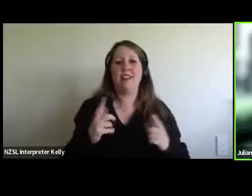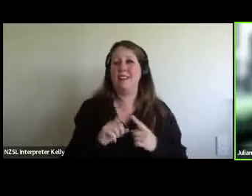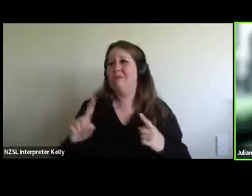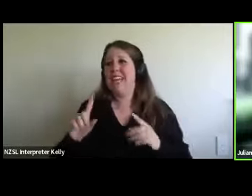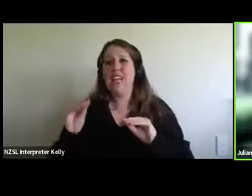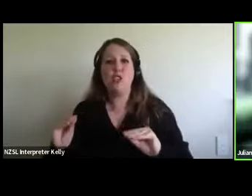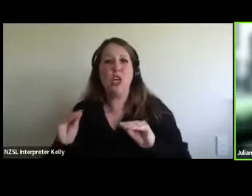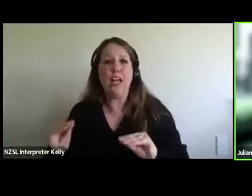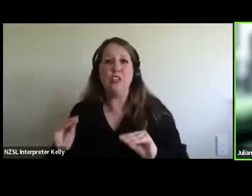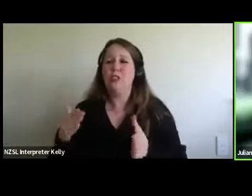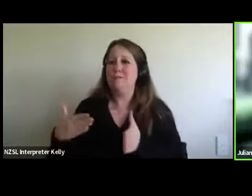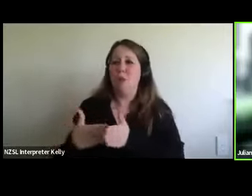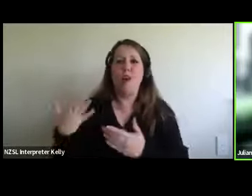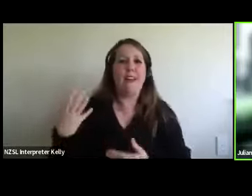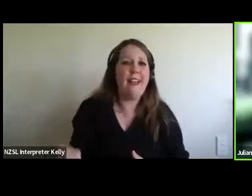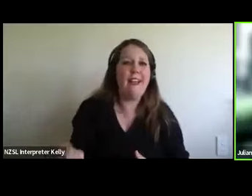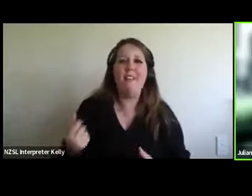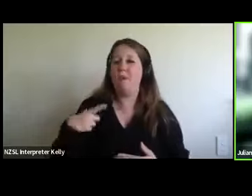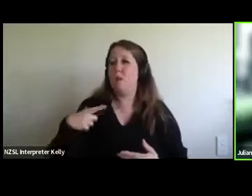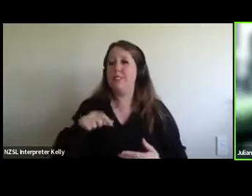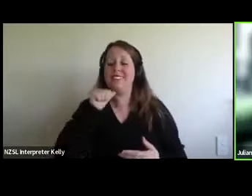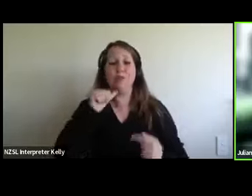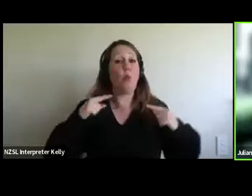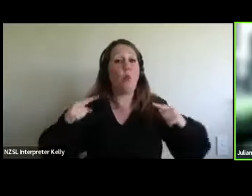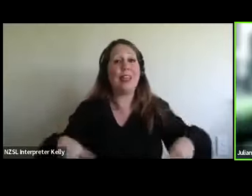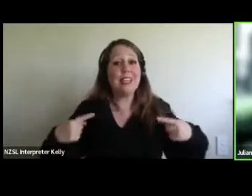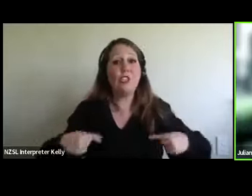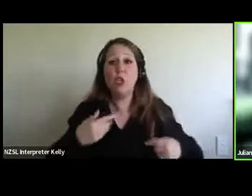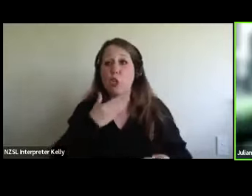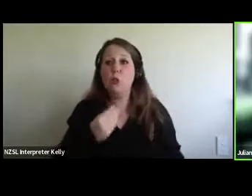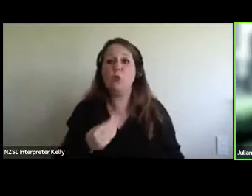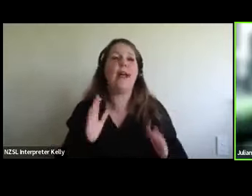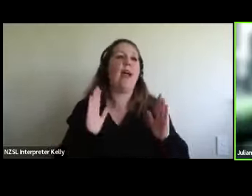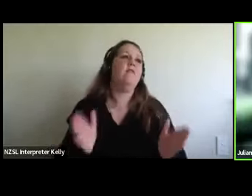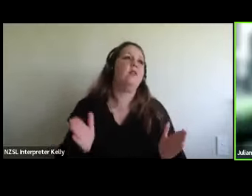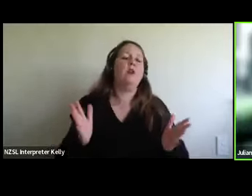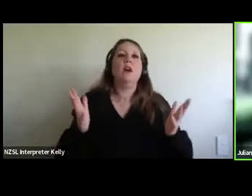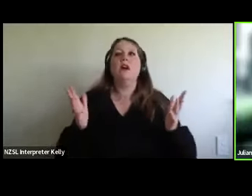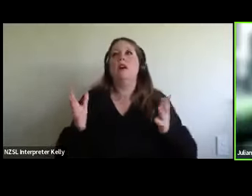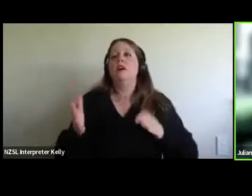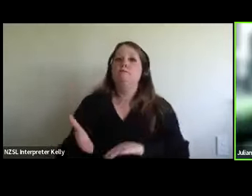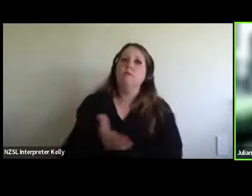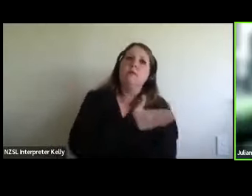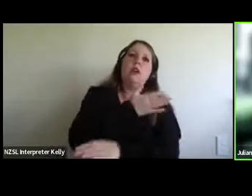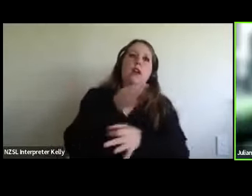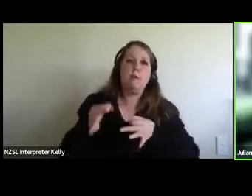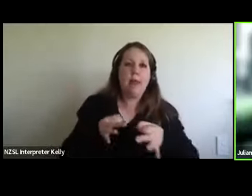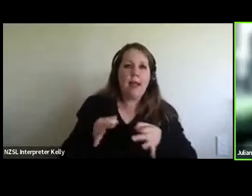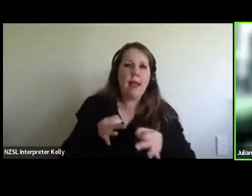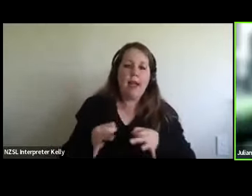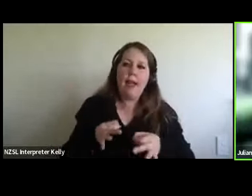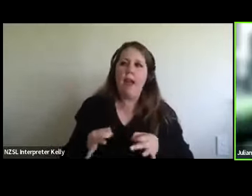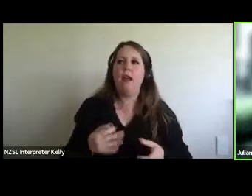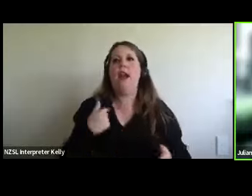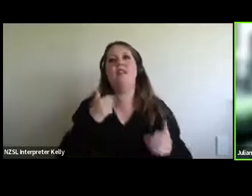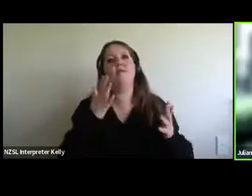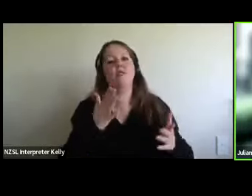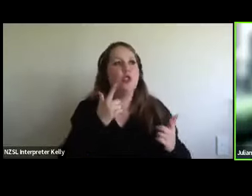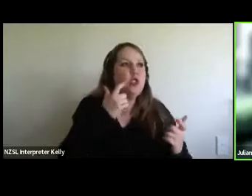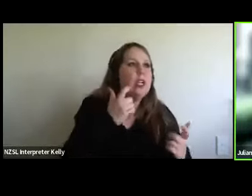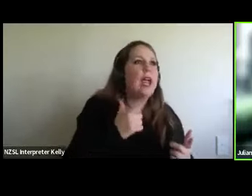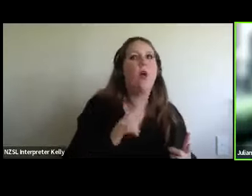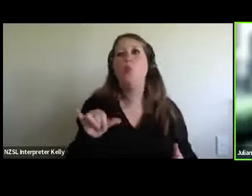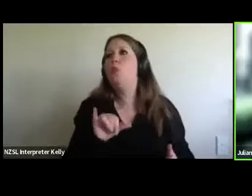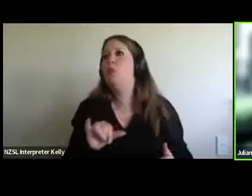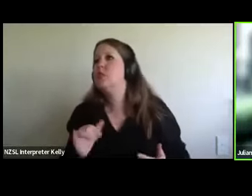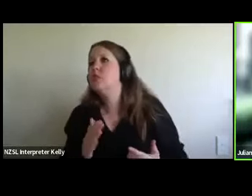plan, check out all these places, you know, and it's always the burden is on the person. Now it's